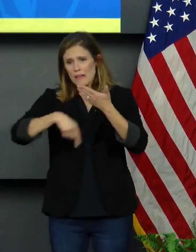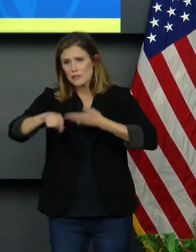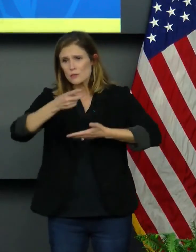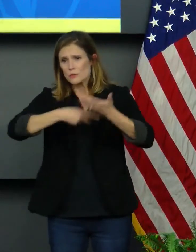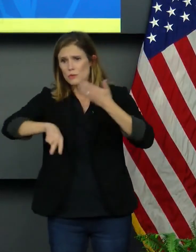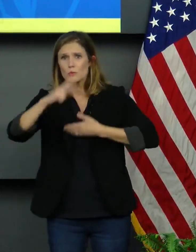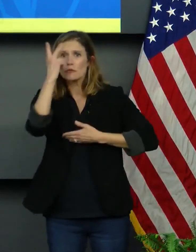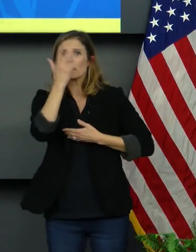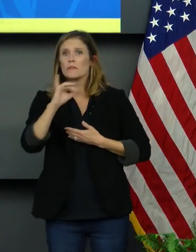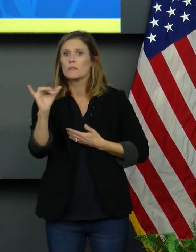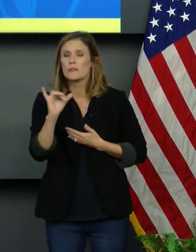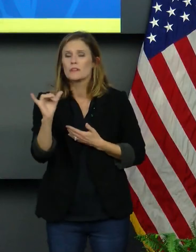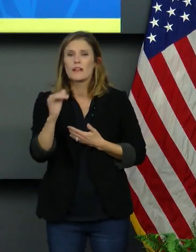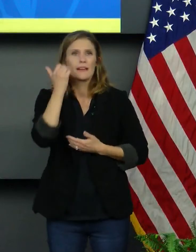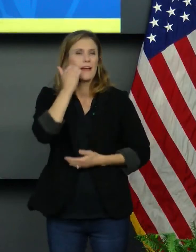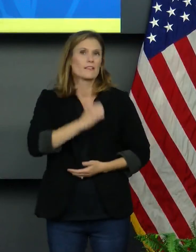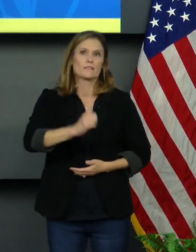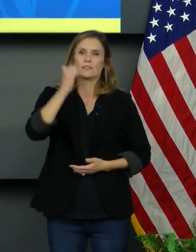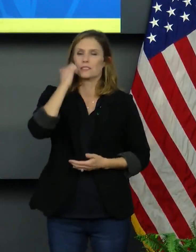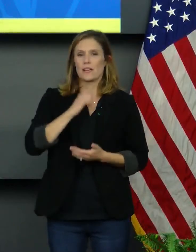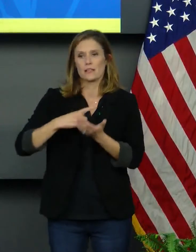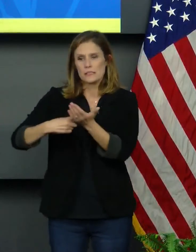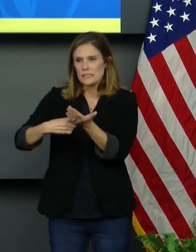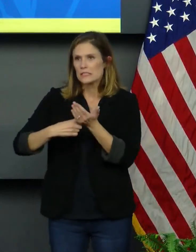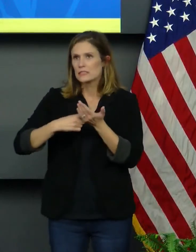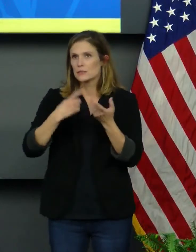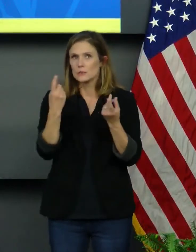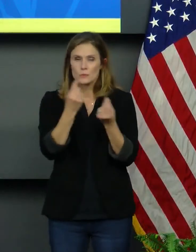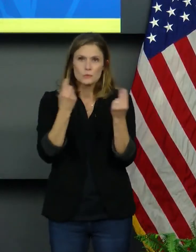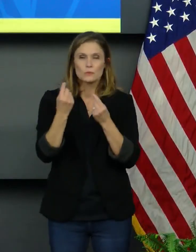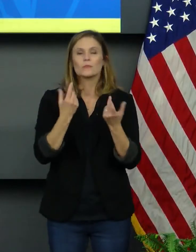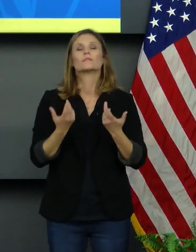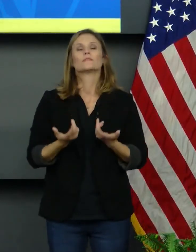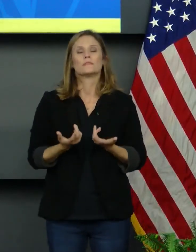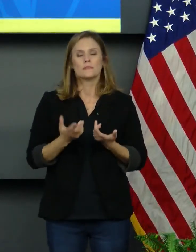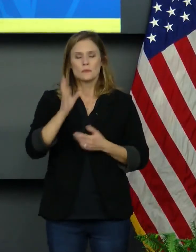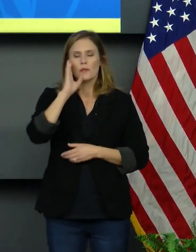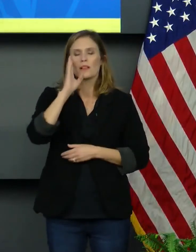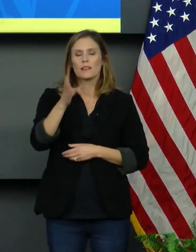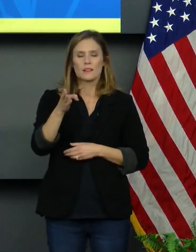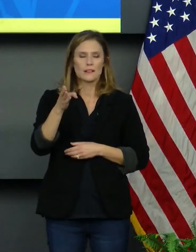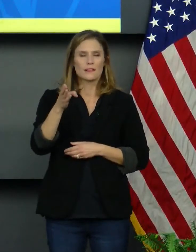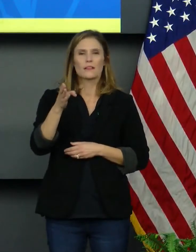look like every day. And we will